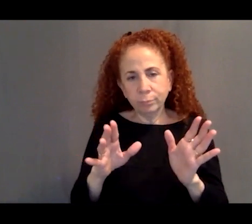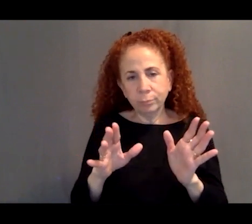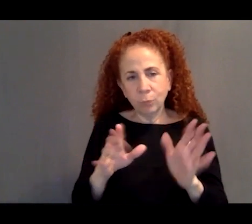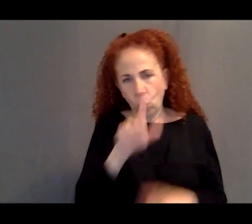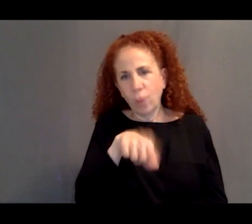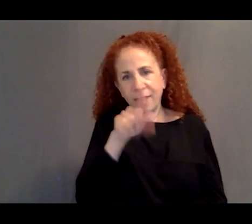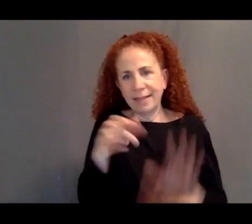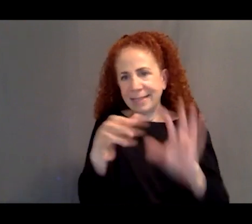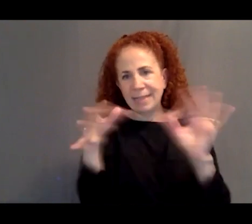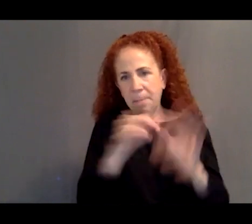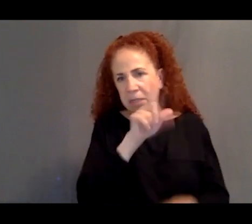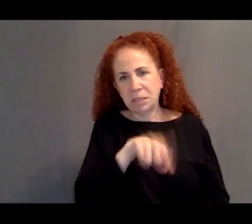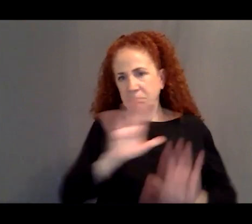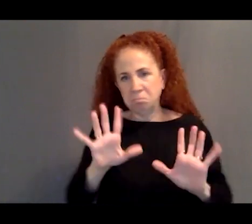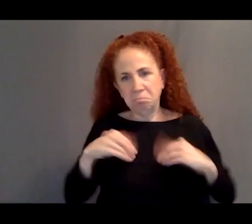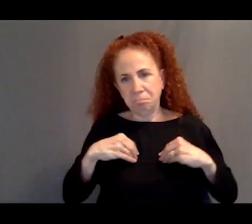these statements.